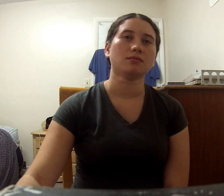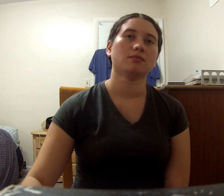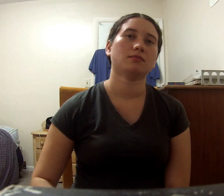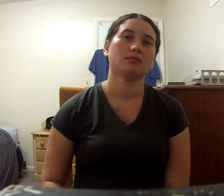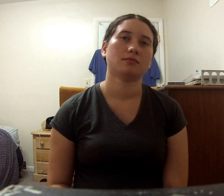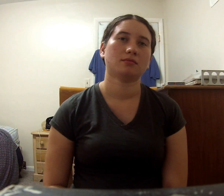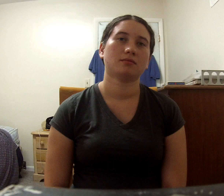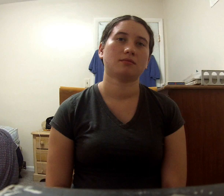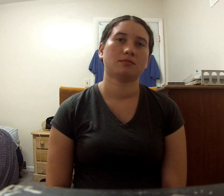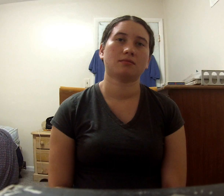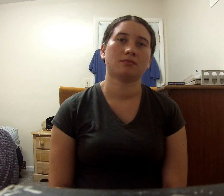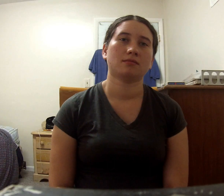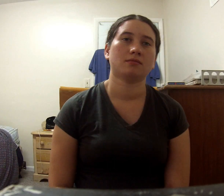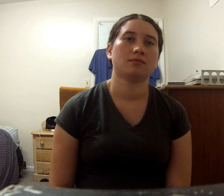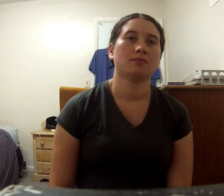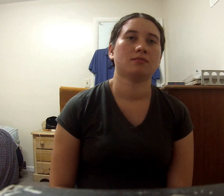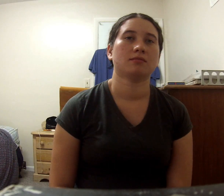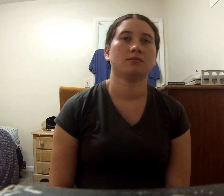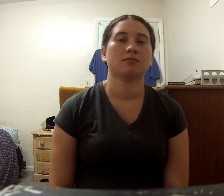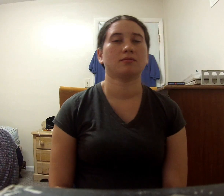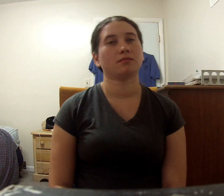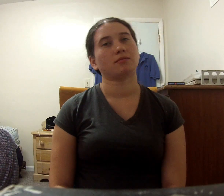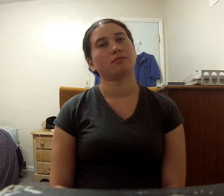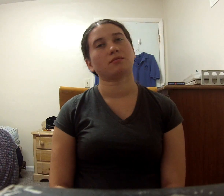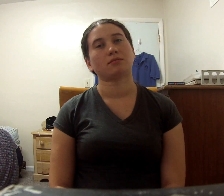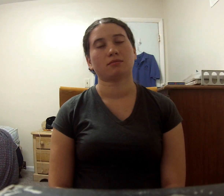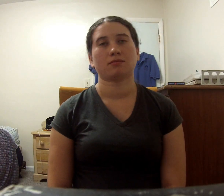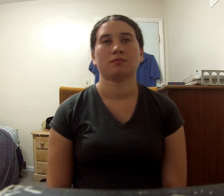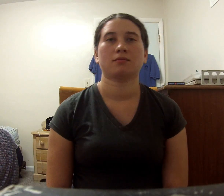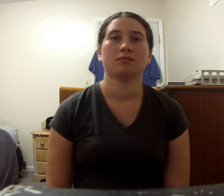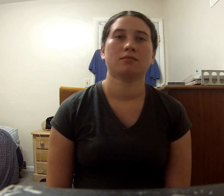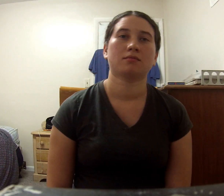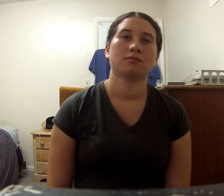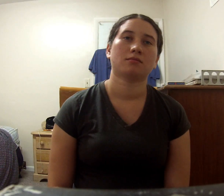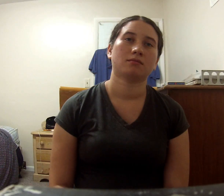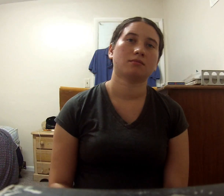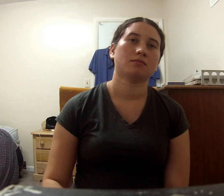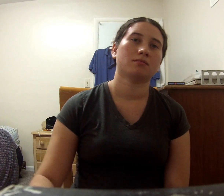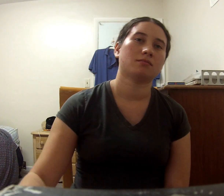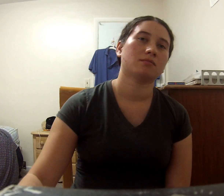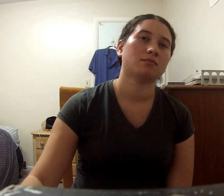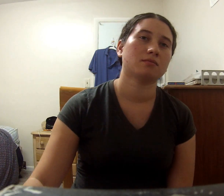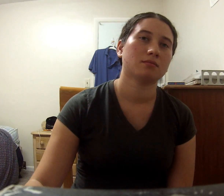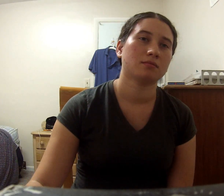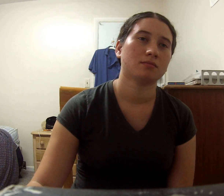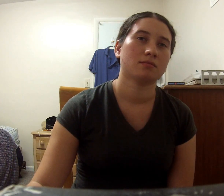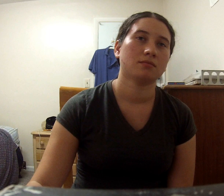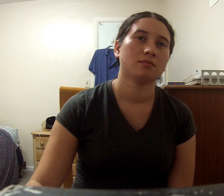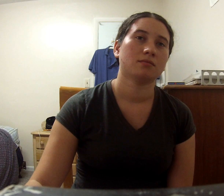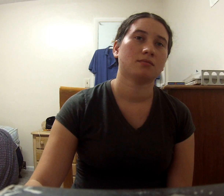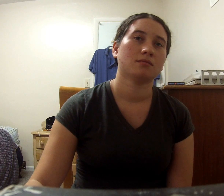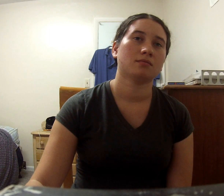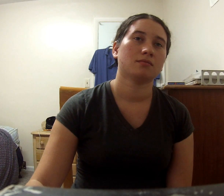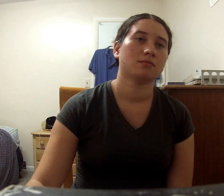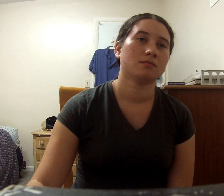I continued to excel in school, to play sports, to dance. Shame and I won lots of awards and